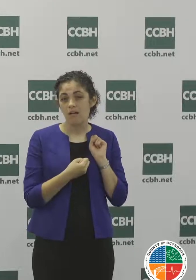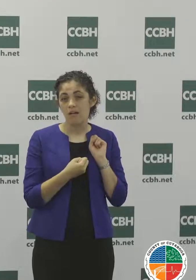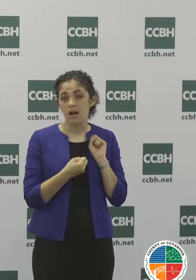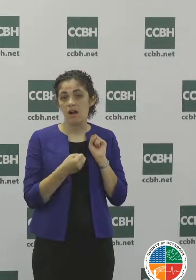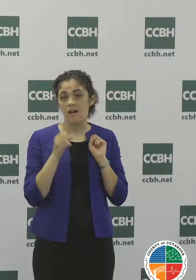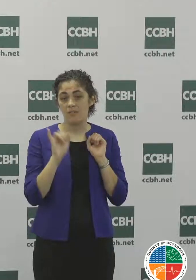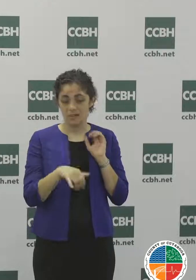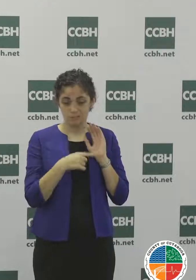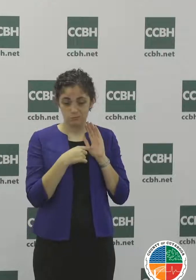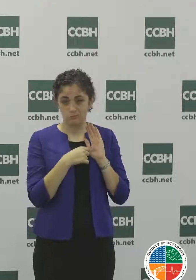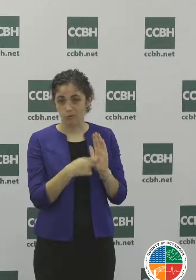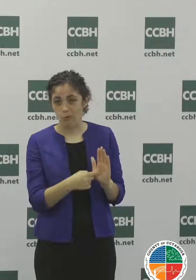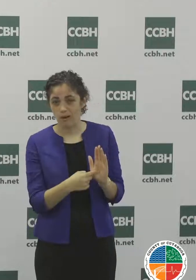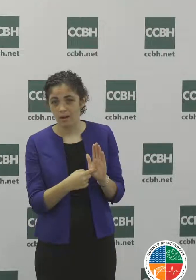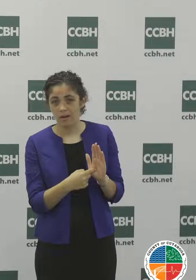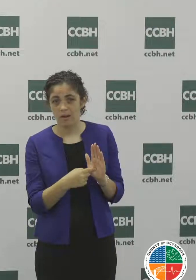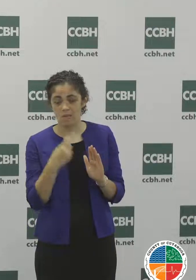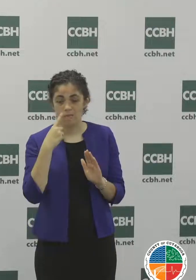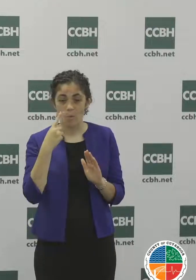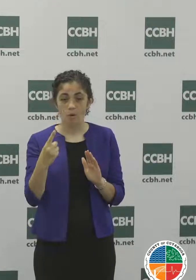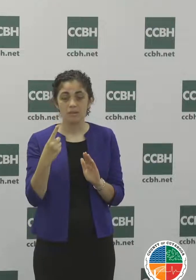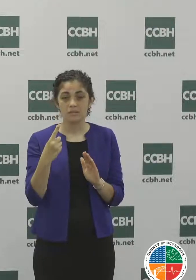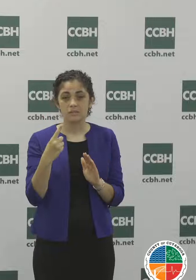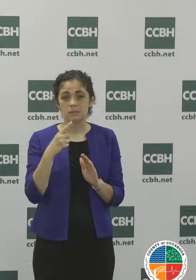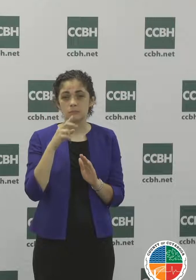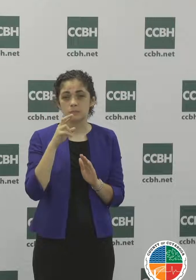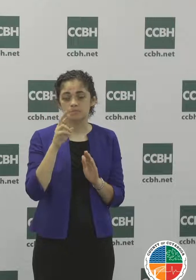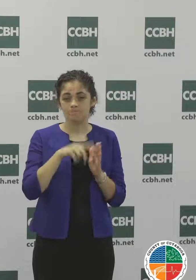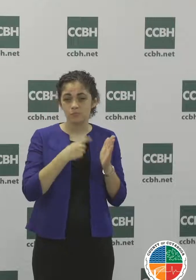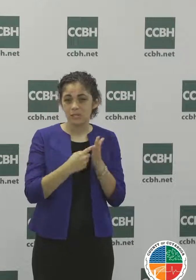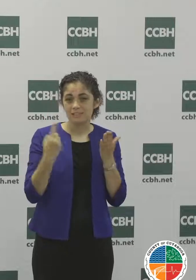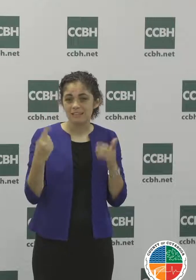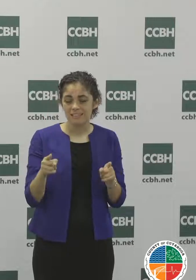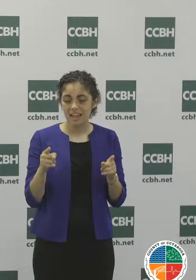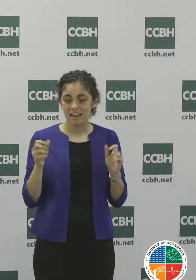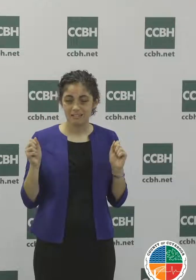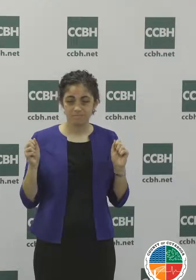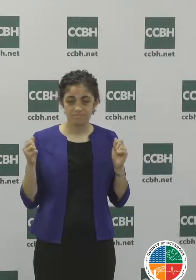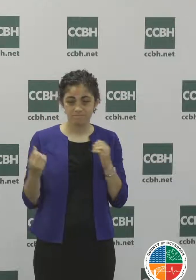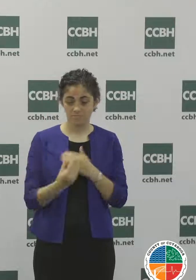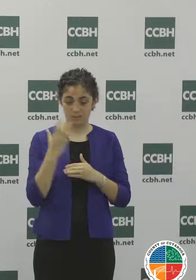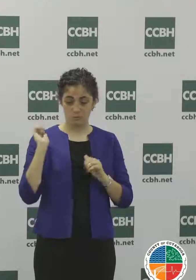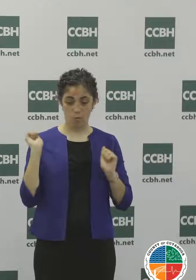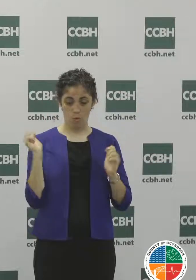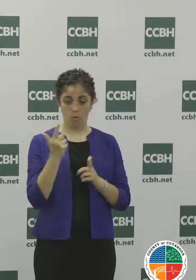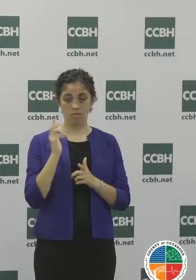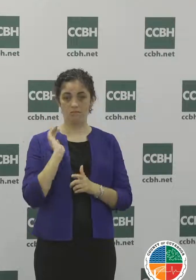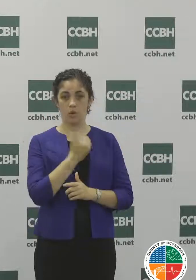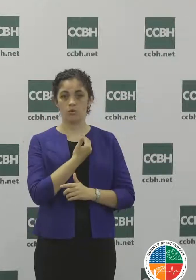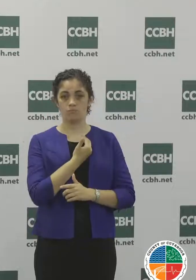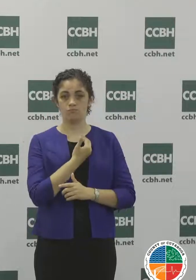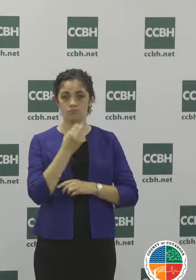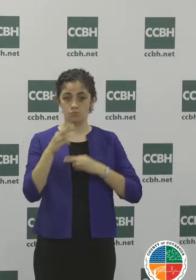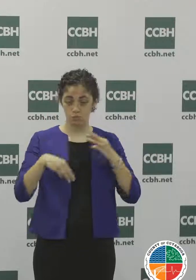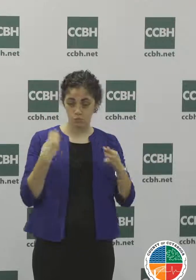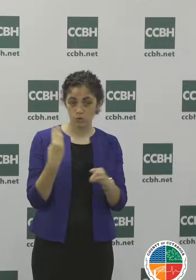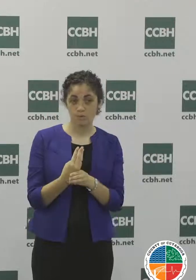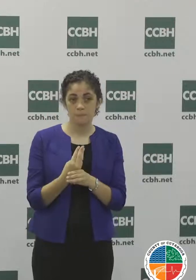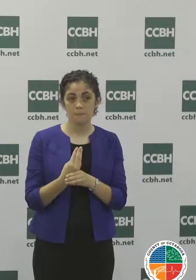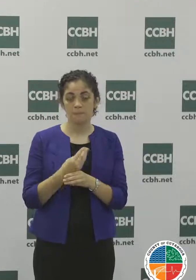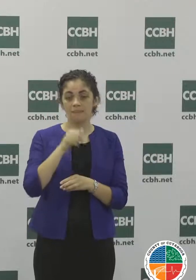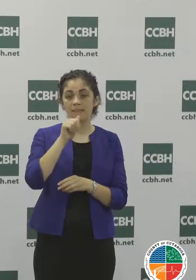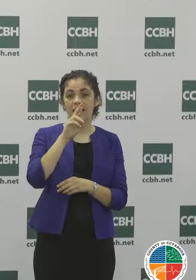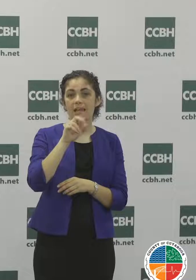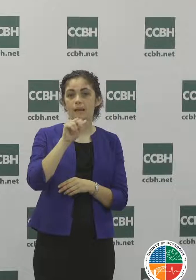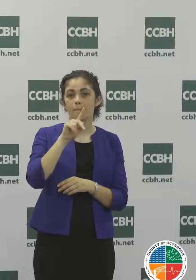plague of racism that still infects every fabric of our society. April